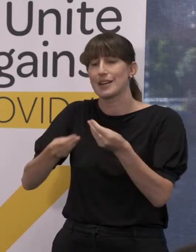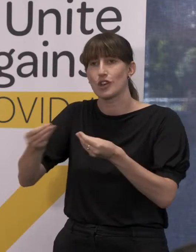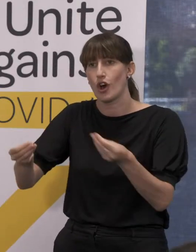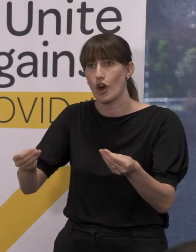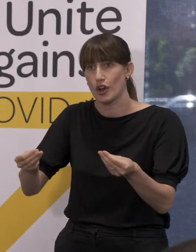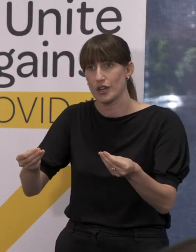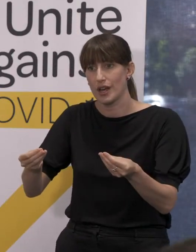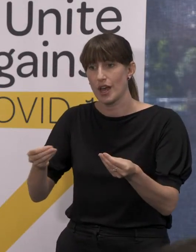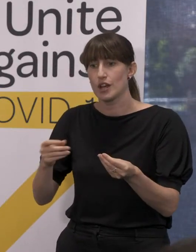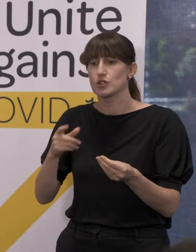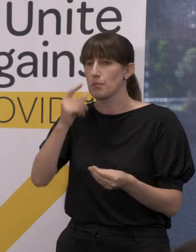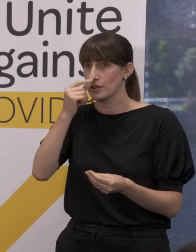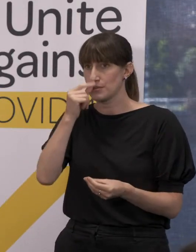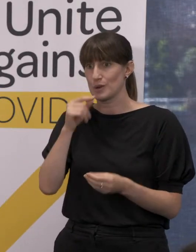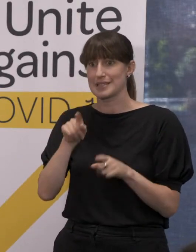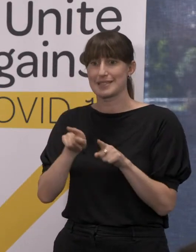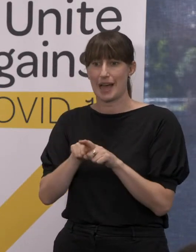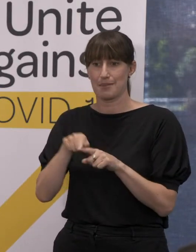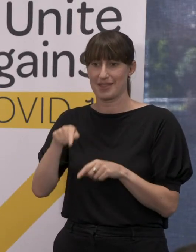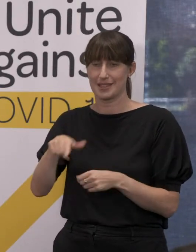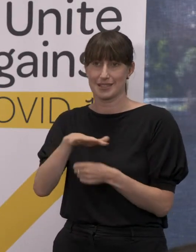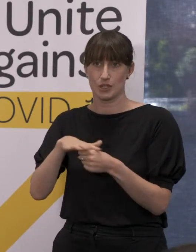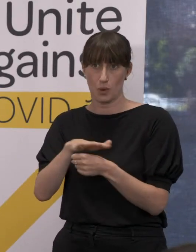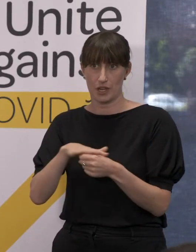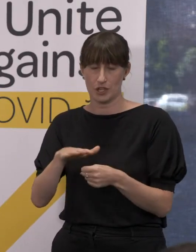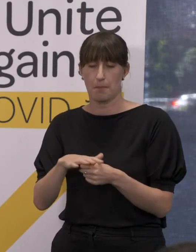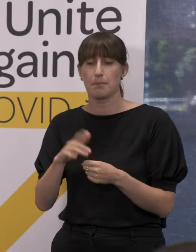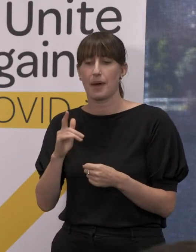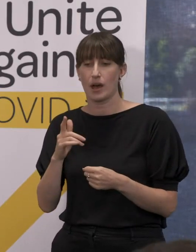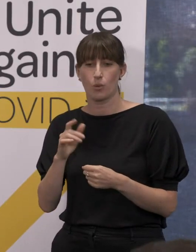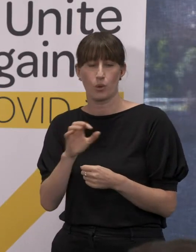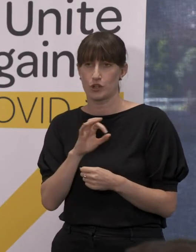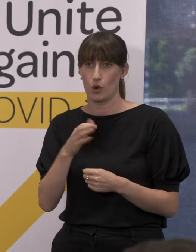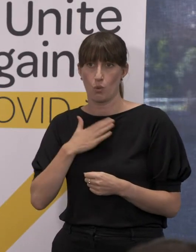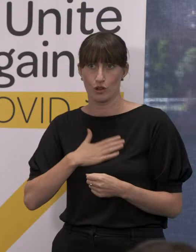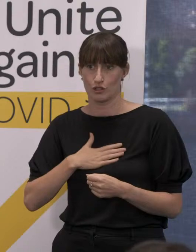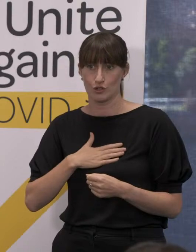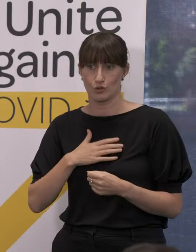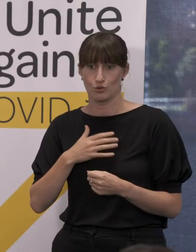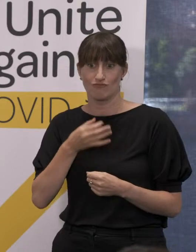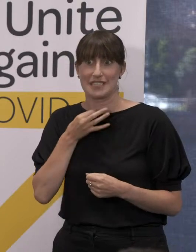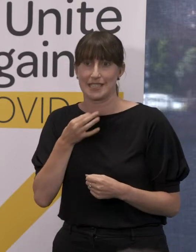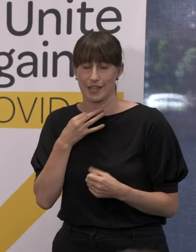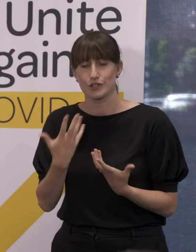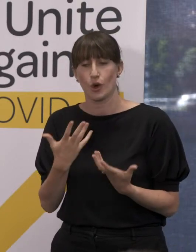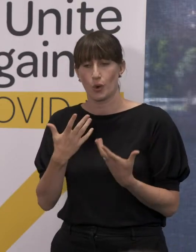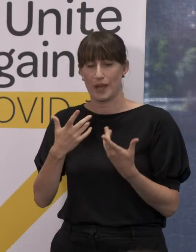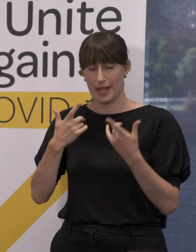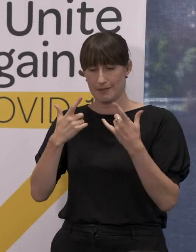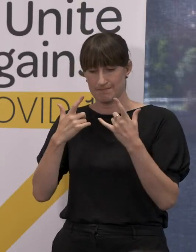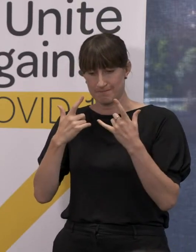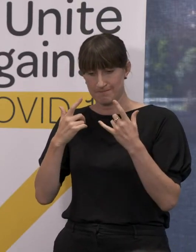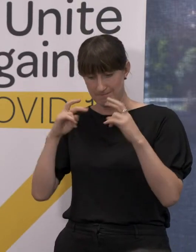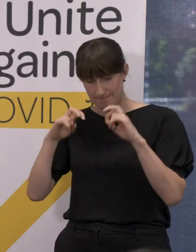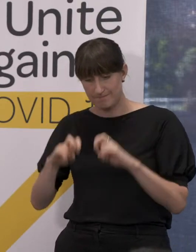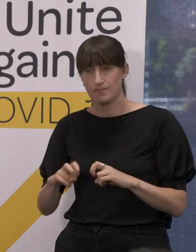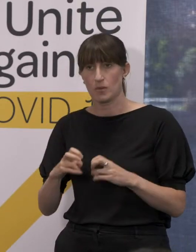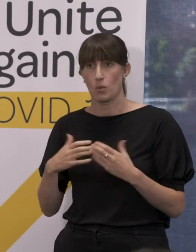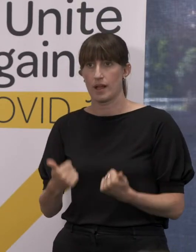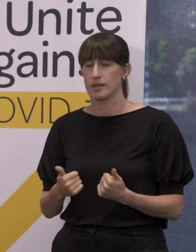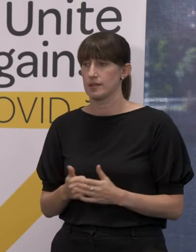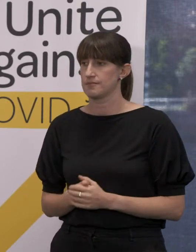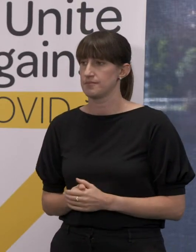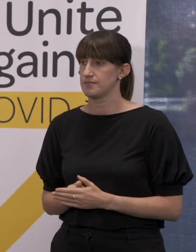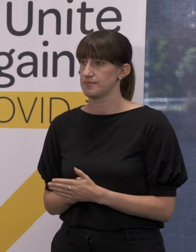so we're having a good look at whether there's anything there. So obviously the global situation is sort of exploding. Is this COVID sort of breaching